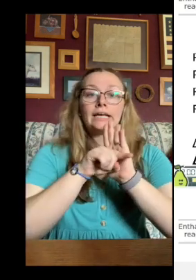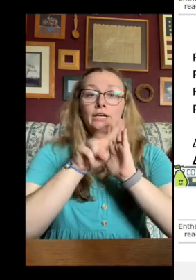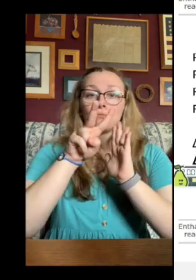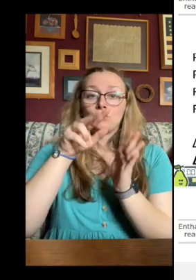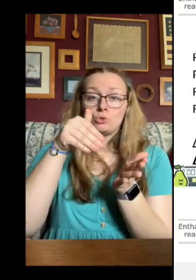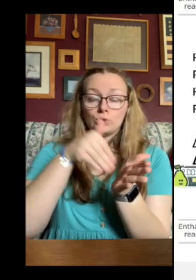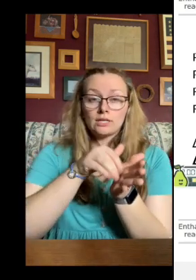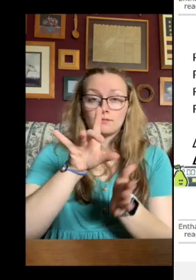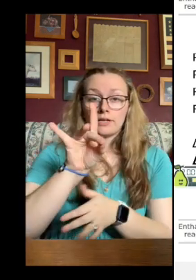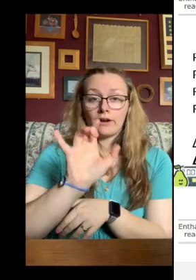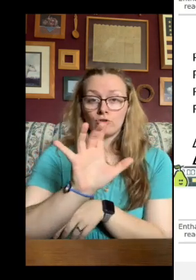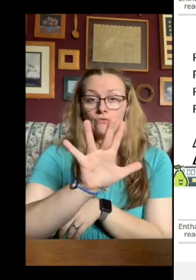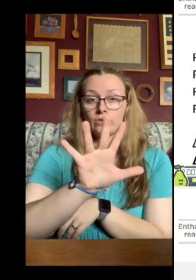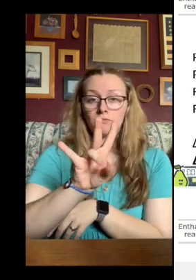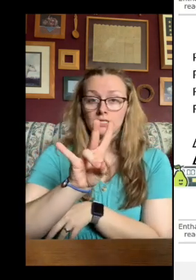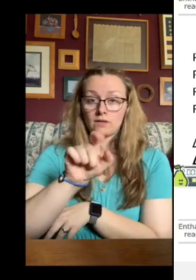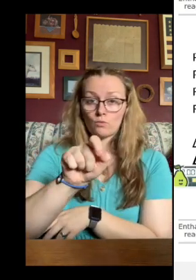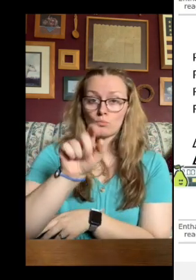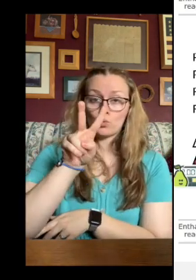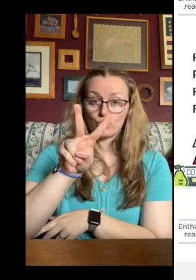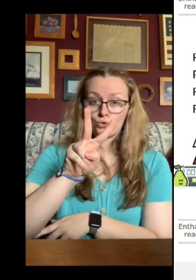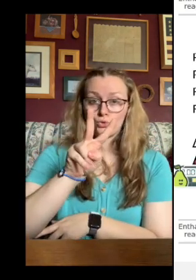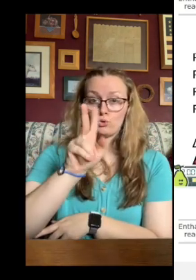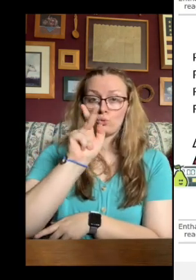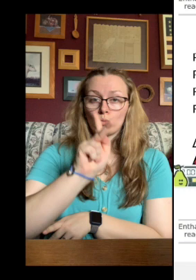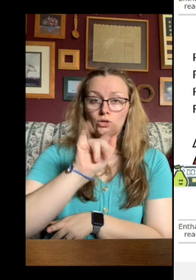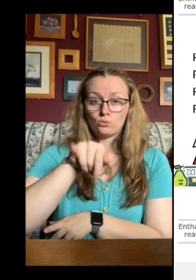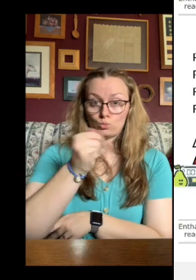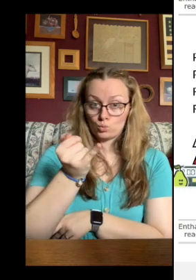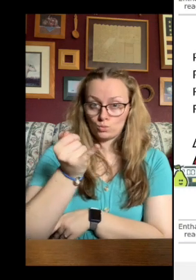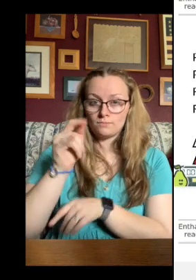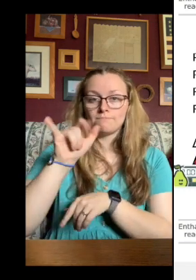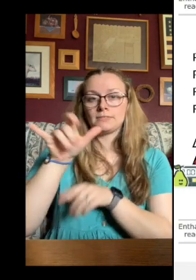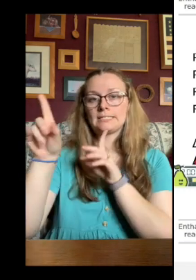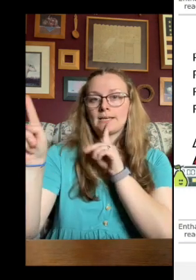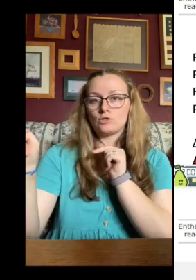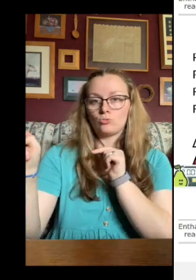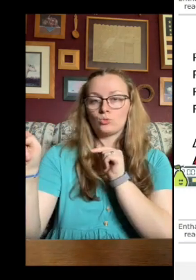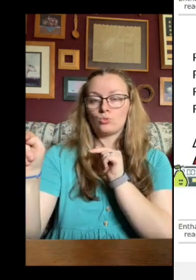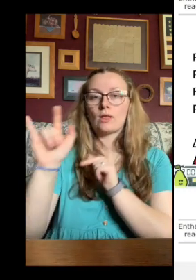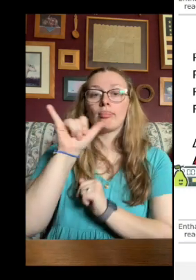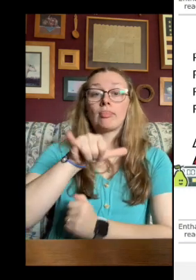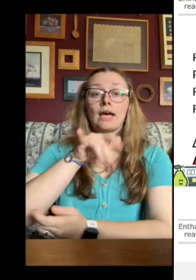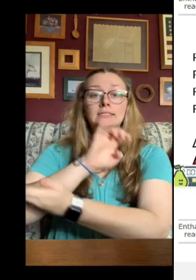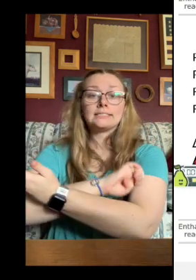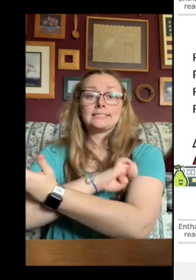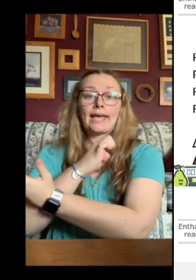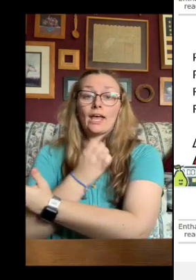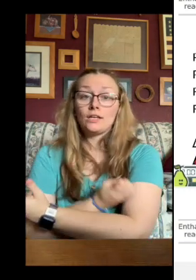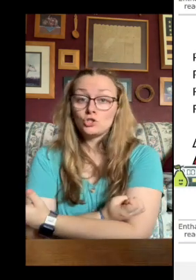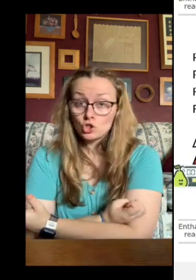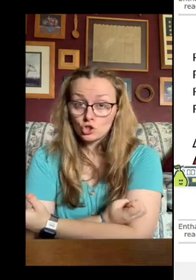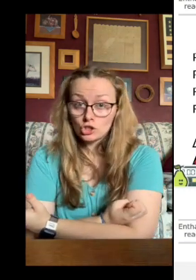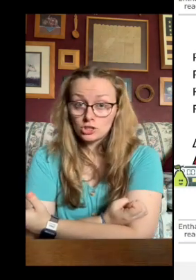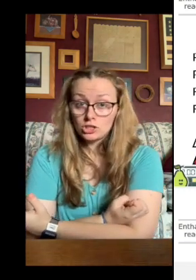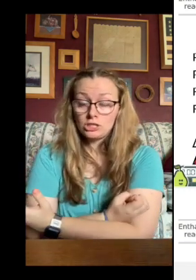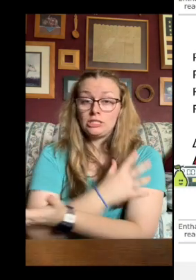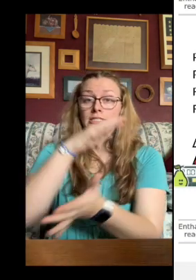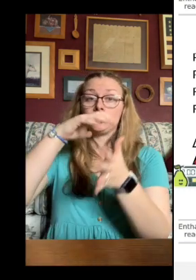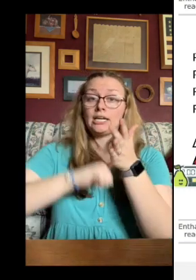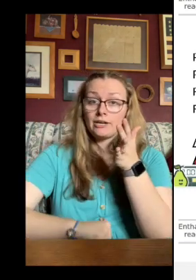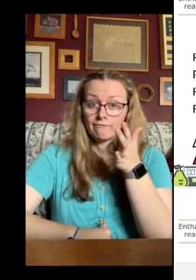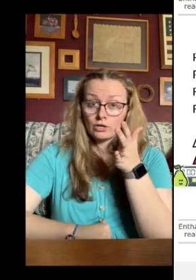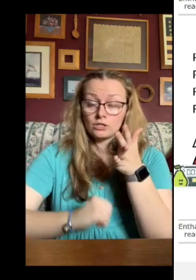2,857.2 kilojoules. This is the energy difference between the reactants and